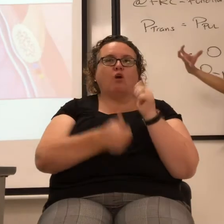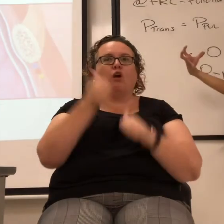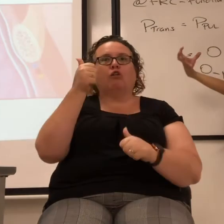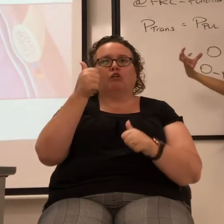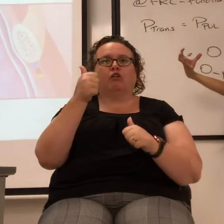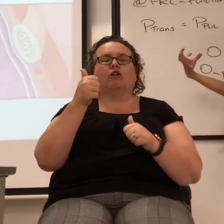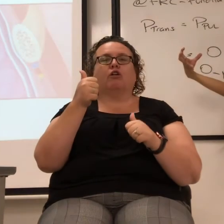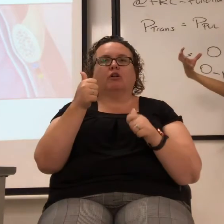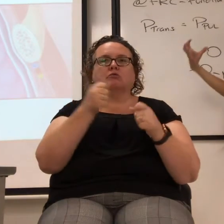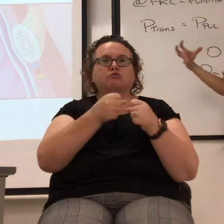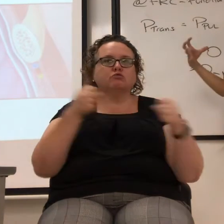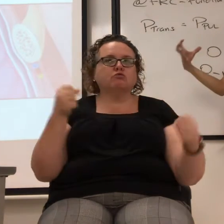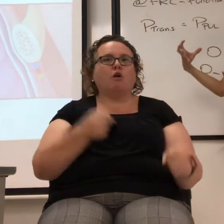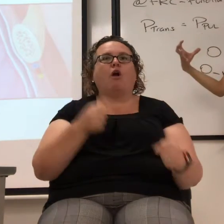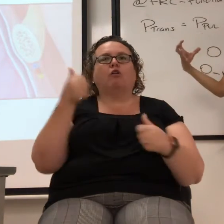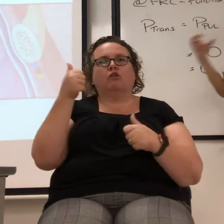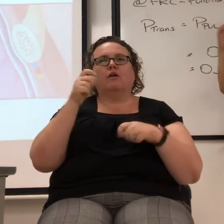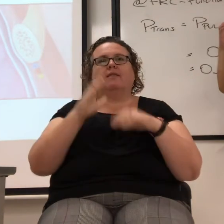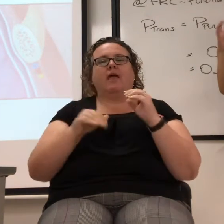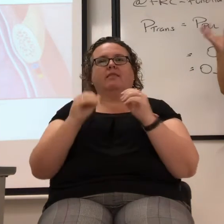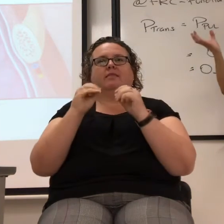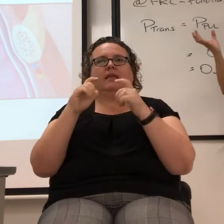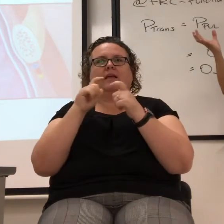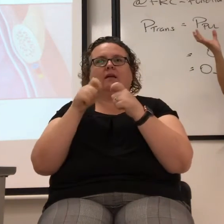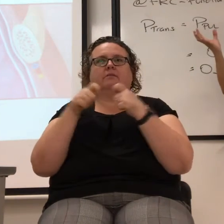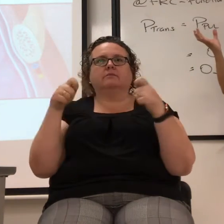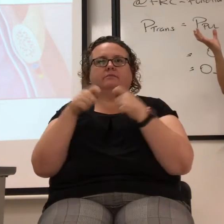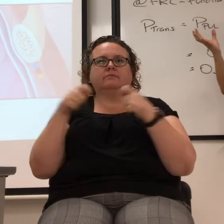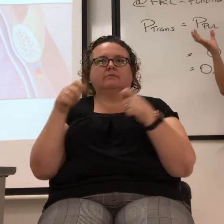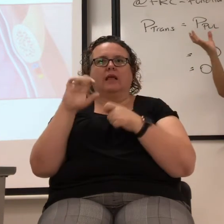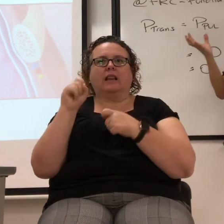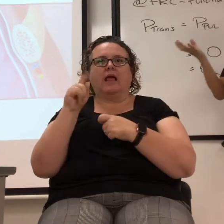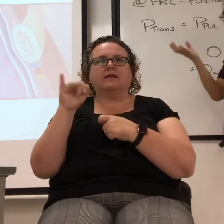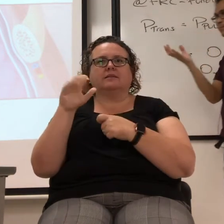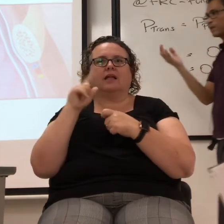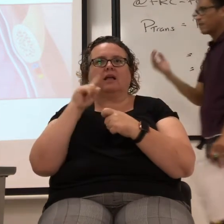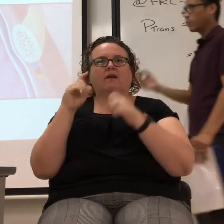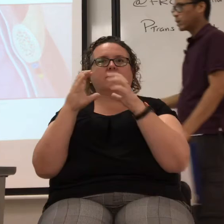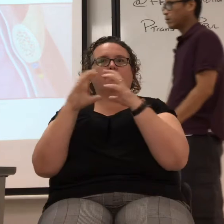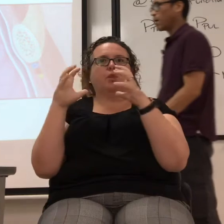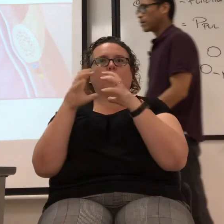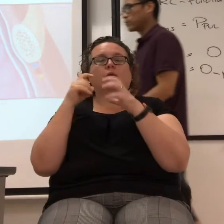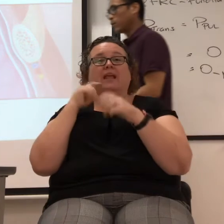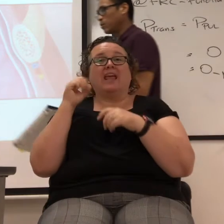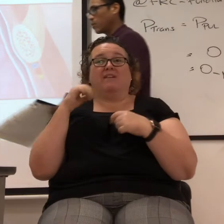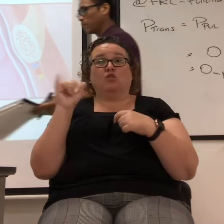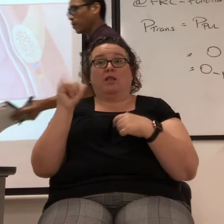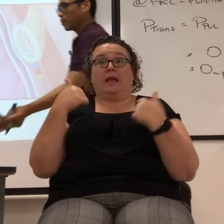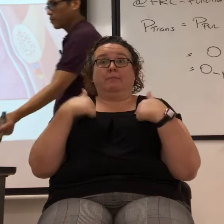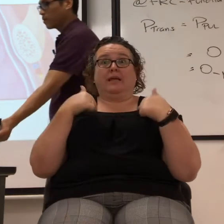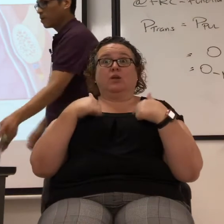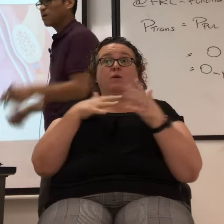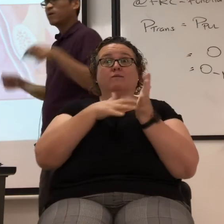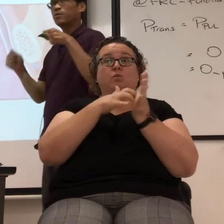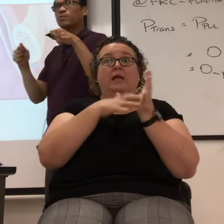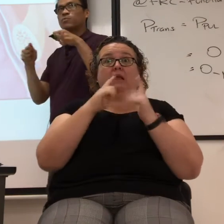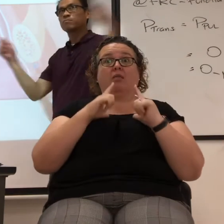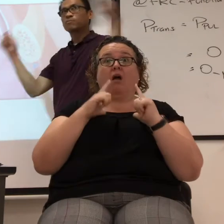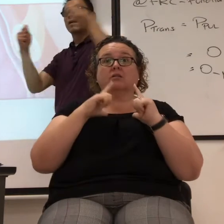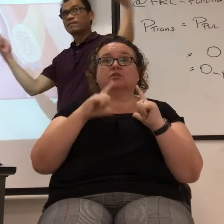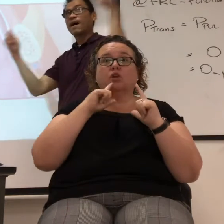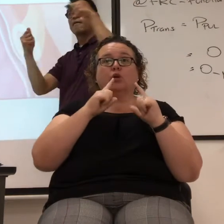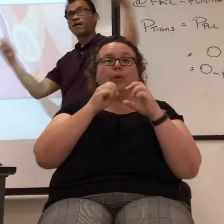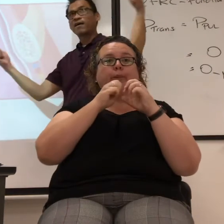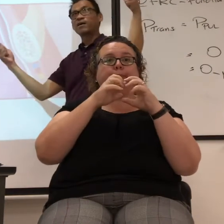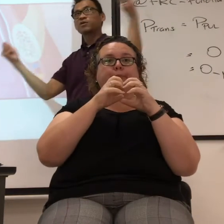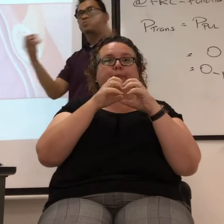than the elastic recoil of the balloon wall, otherwise you can't inflate it. If you're like me, you have weak lungs, what do you do to the balloon? You